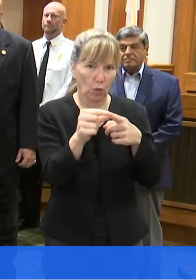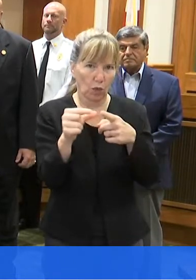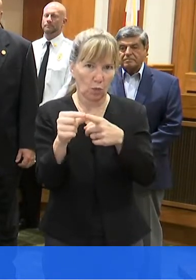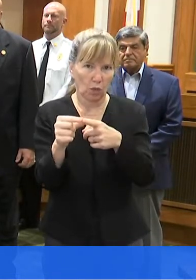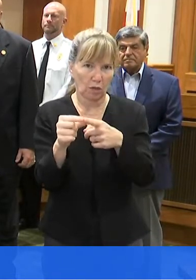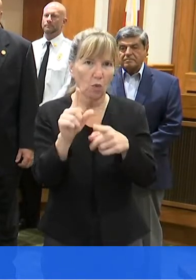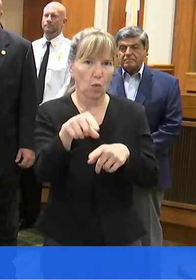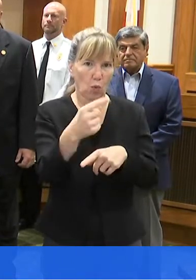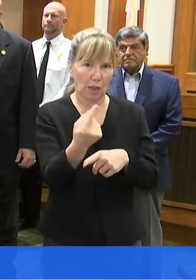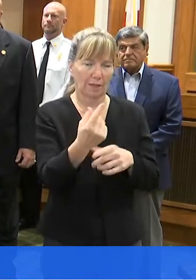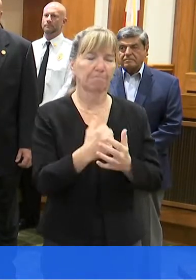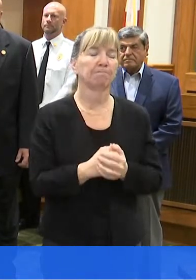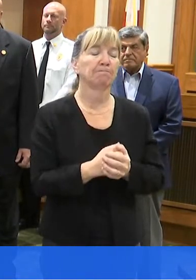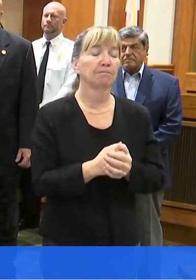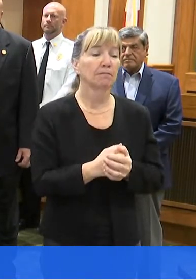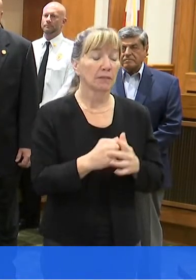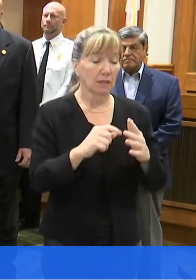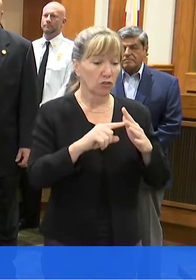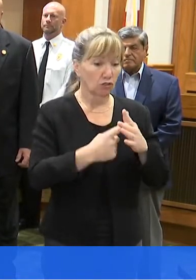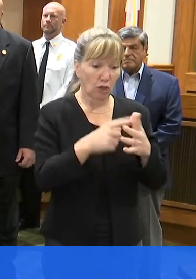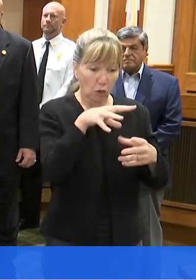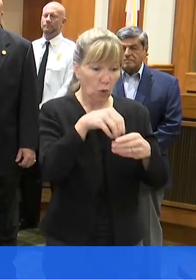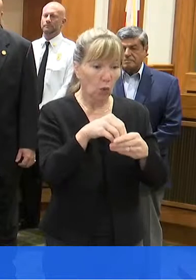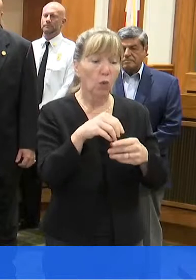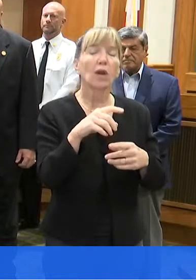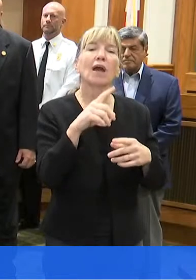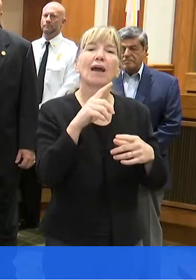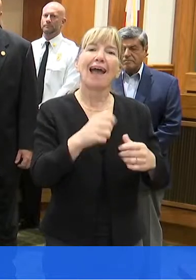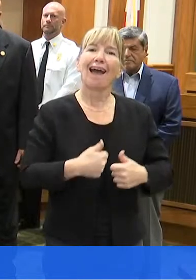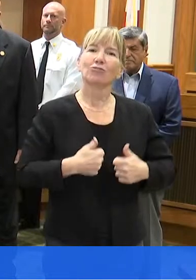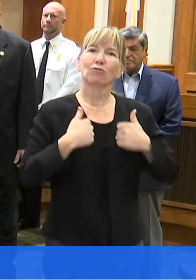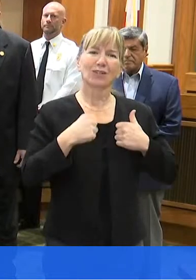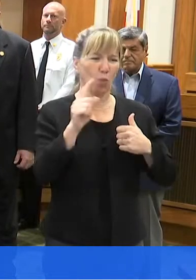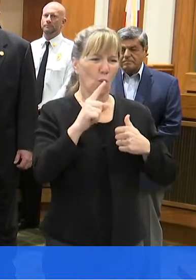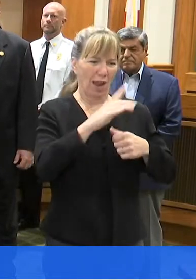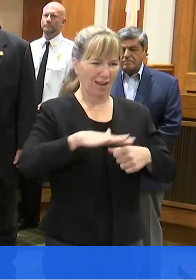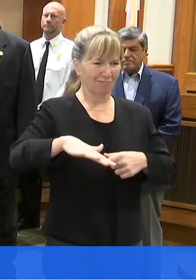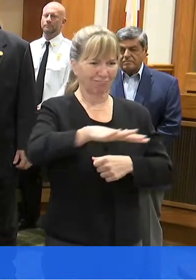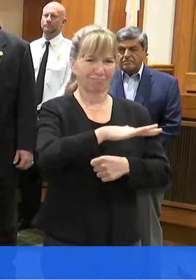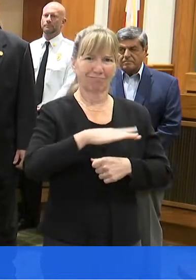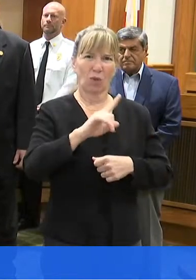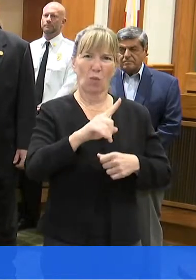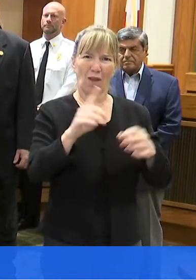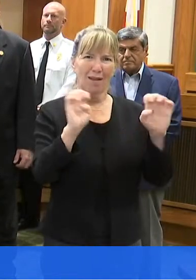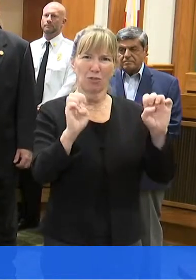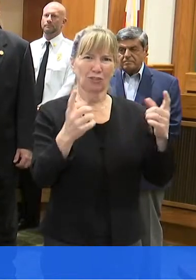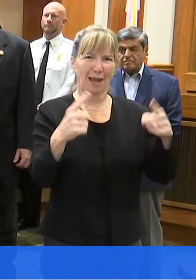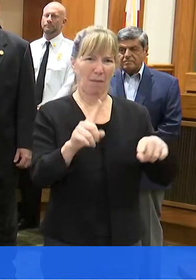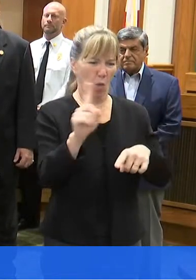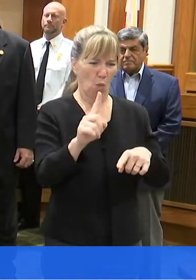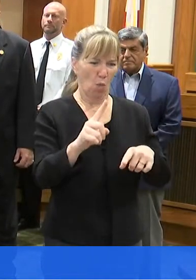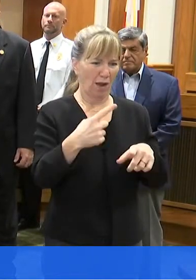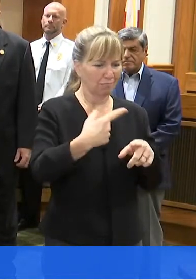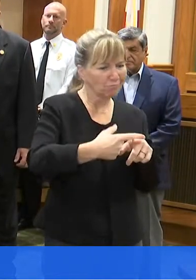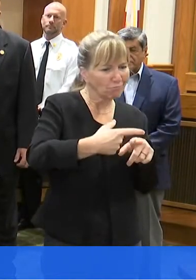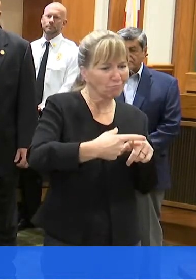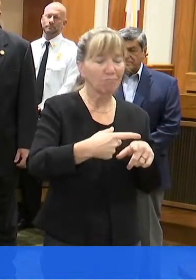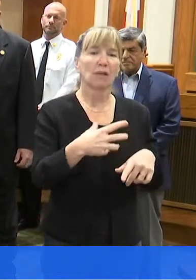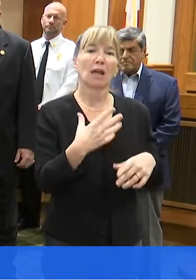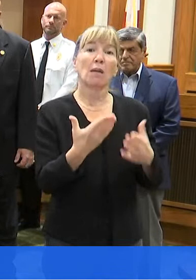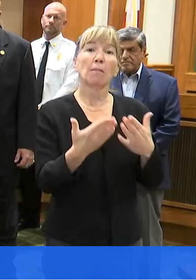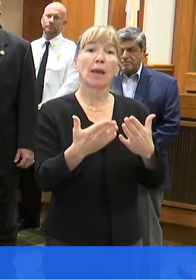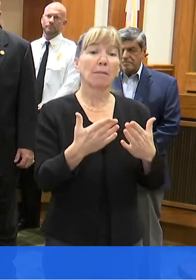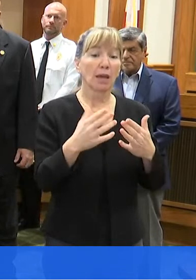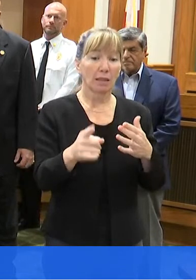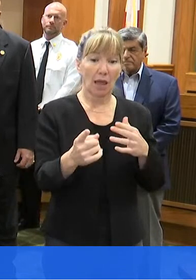operators. Start your text with your location and the nature of your emergency. And be prepared to answer